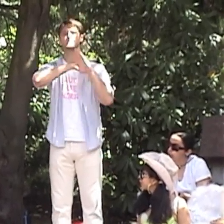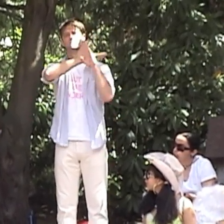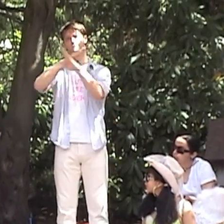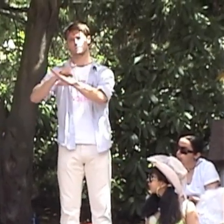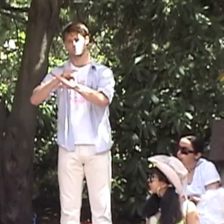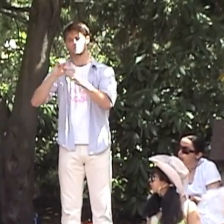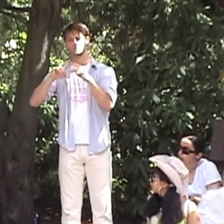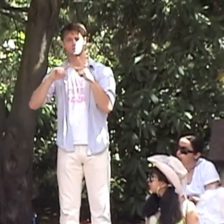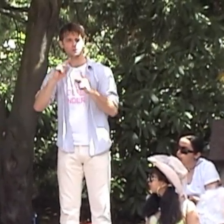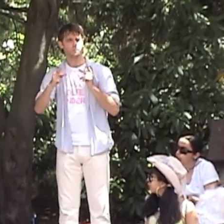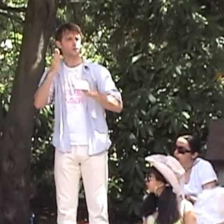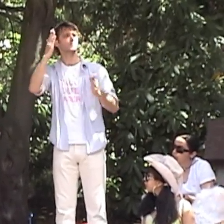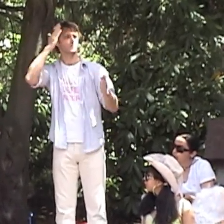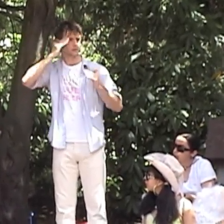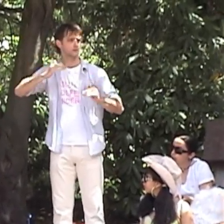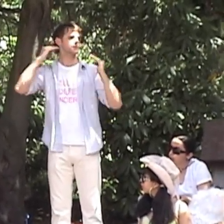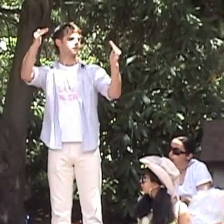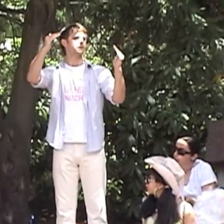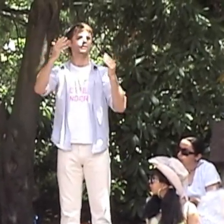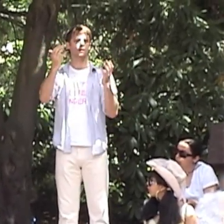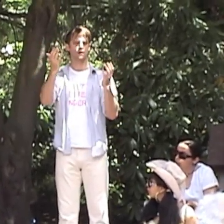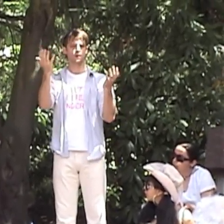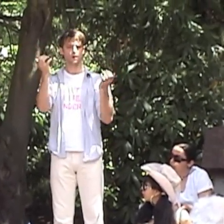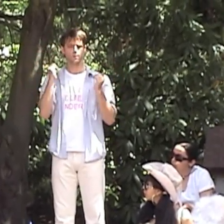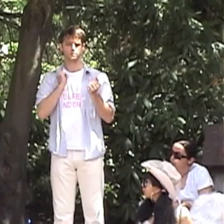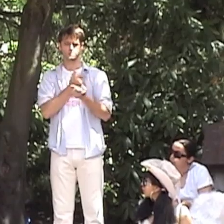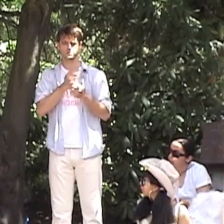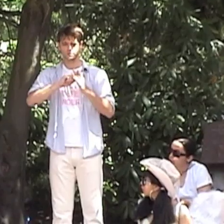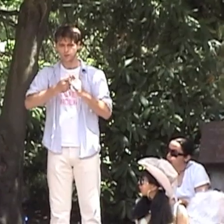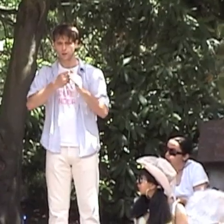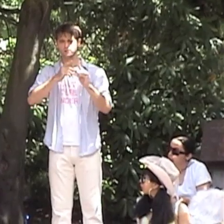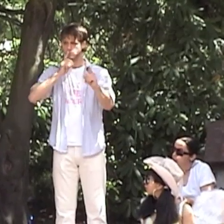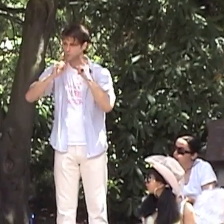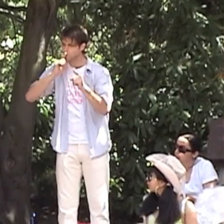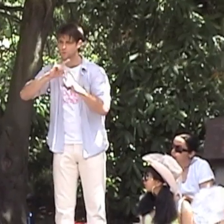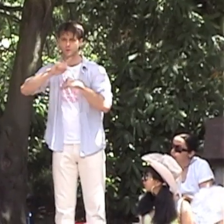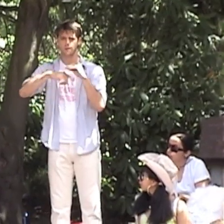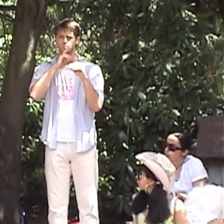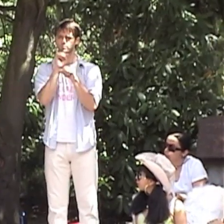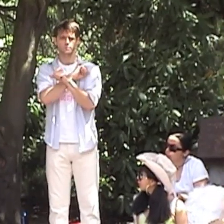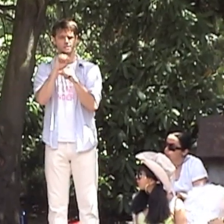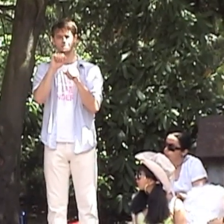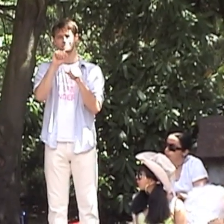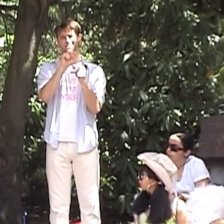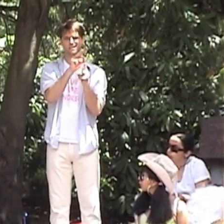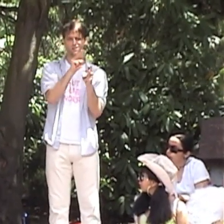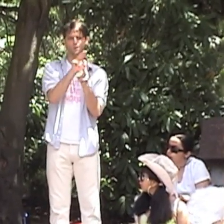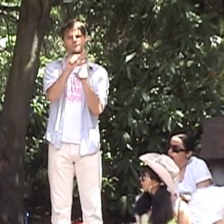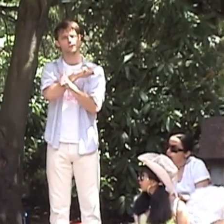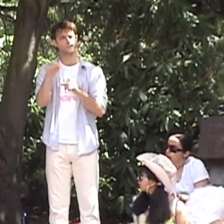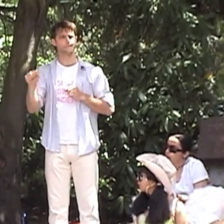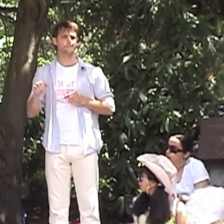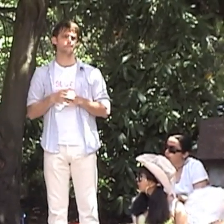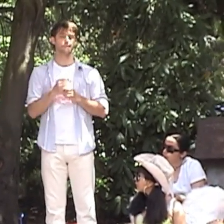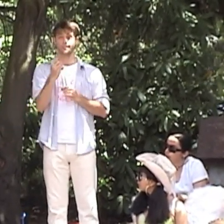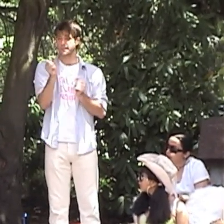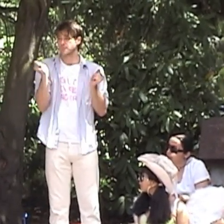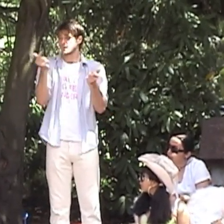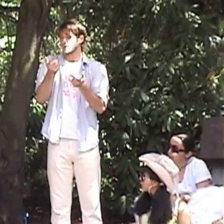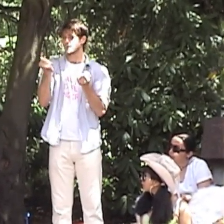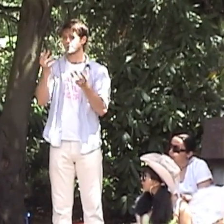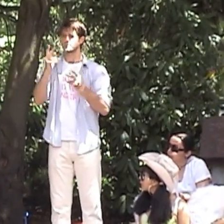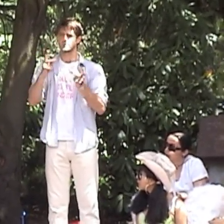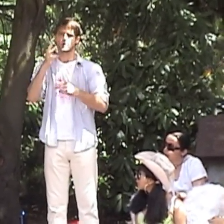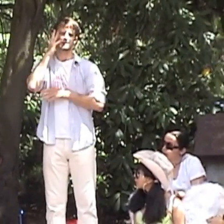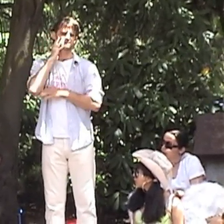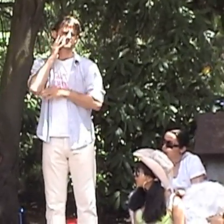raising awareness. I hope we can start having an open dialogue about the reality of sexualized violence. Too many of us are